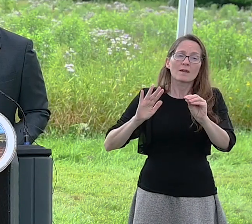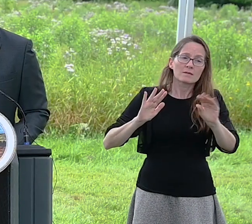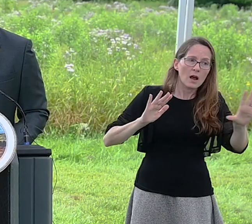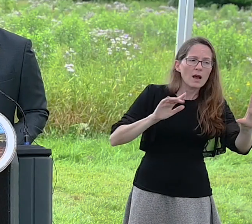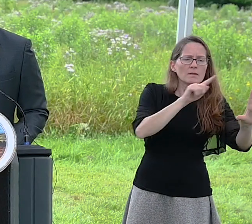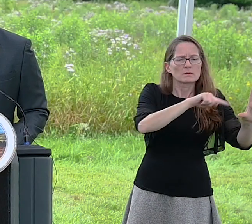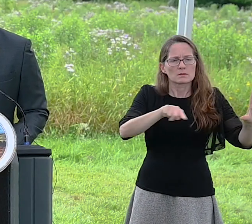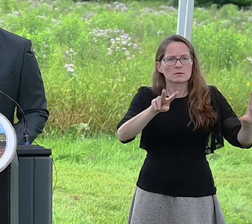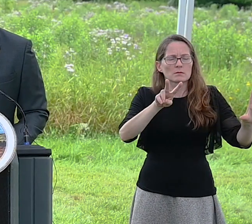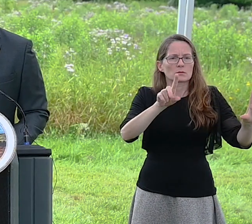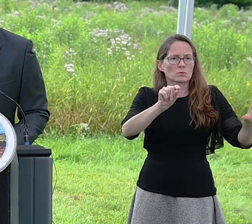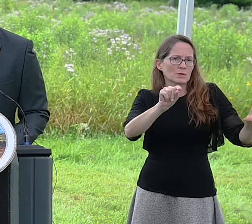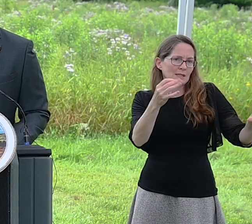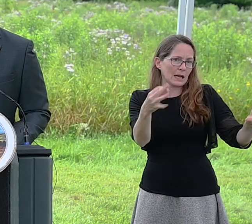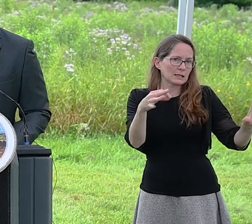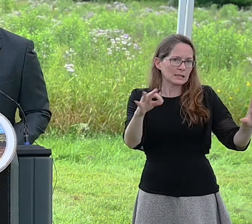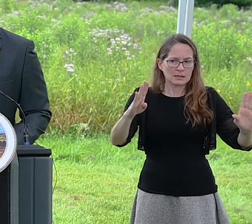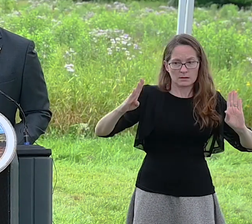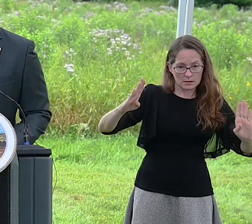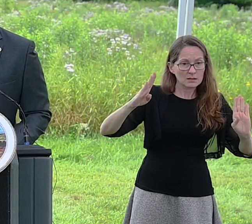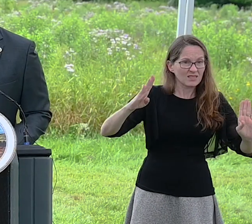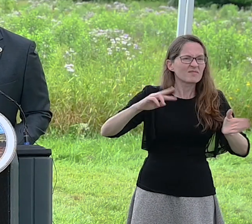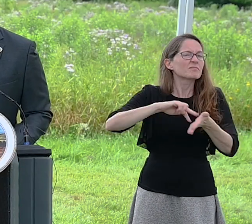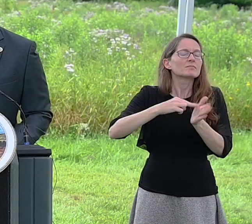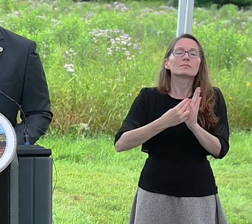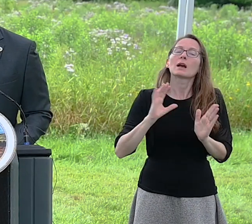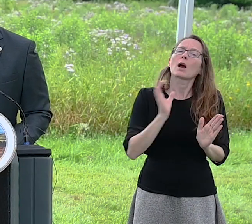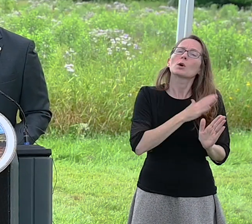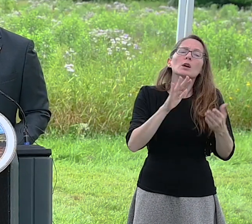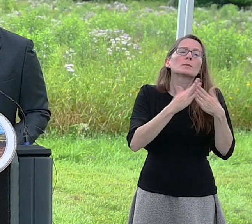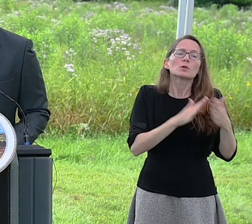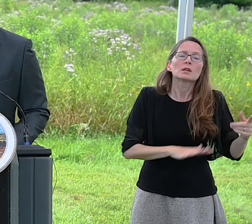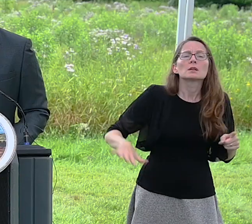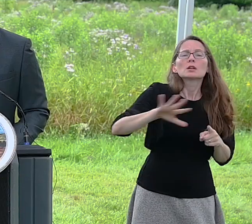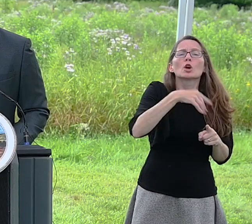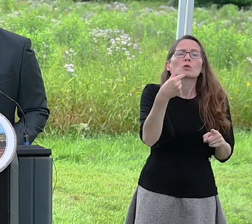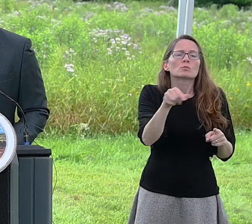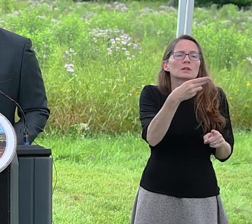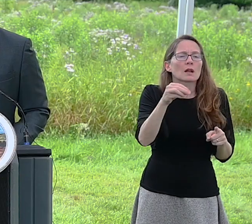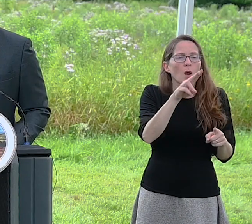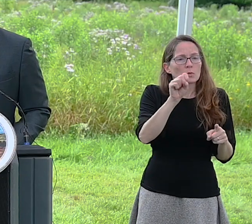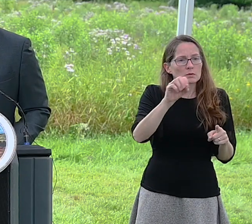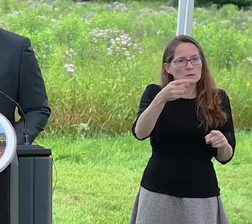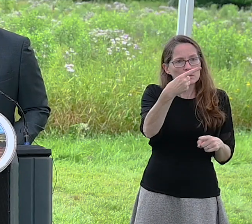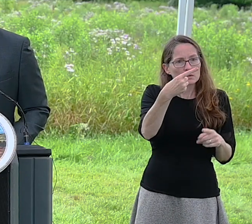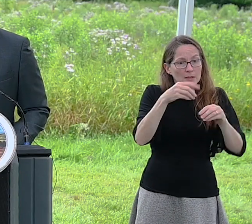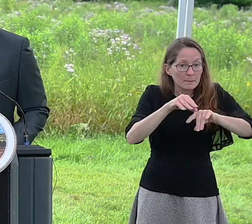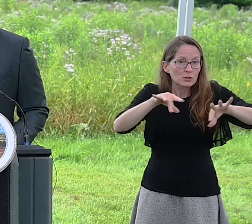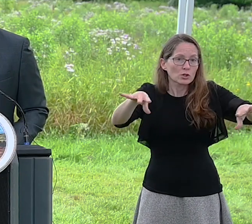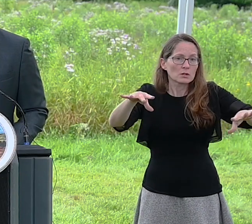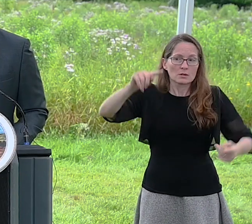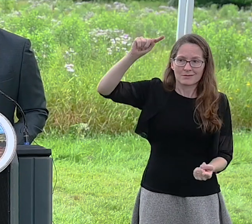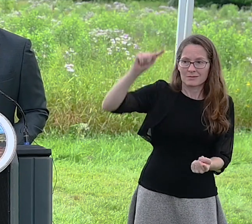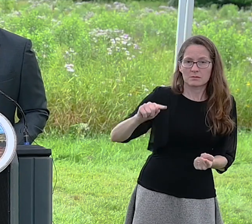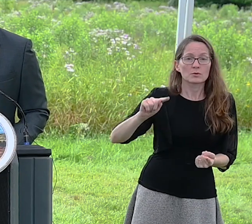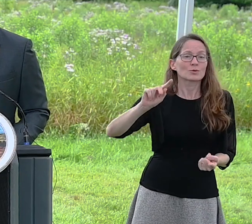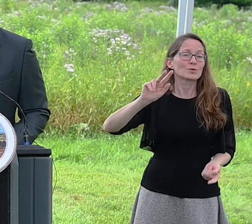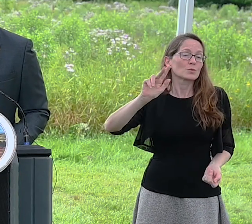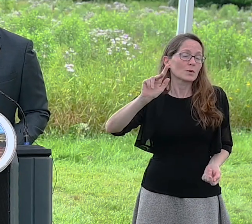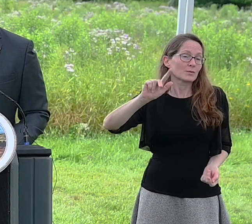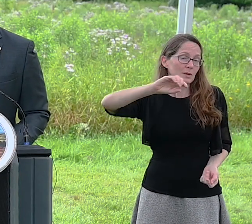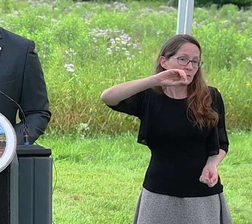2005-2019 period, bringing our community-wide greenhouse gas emissions down by approximately